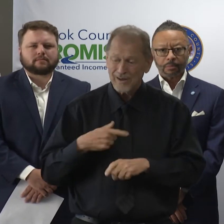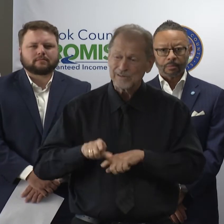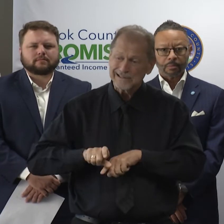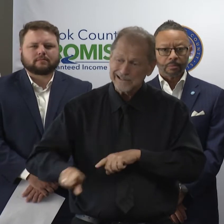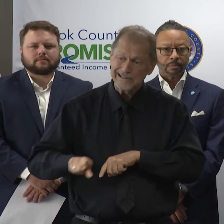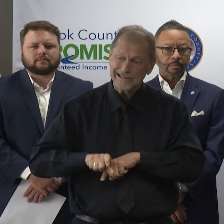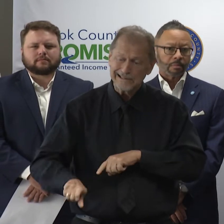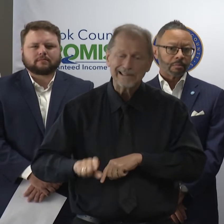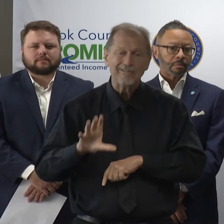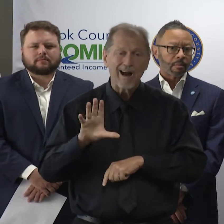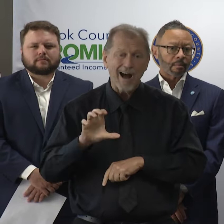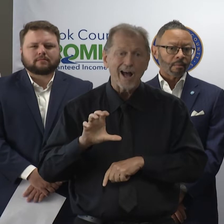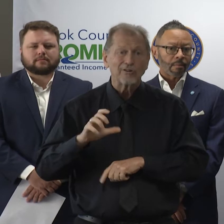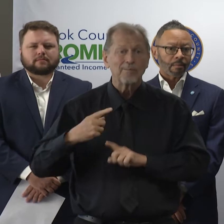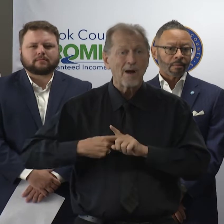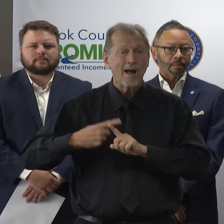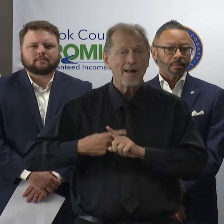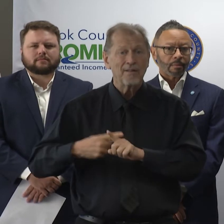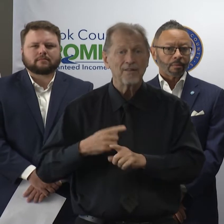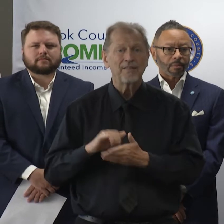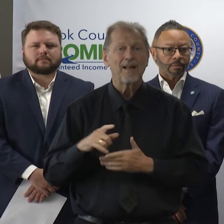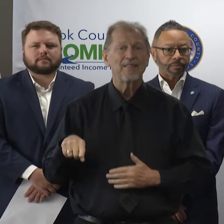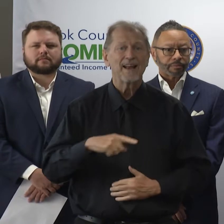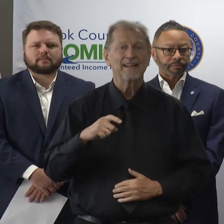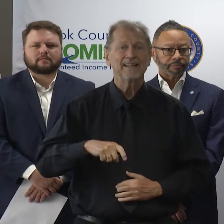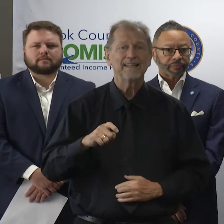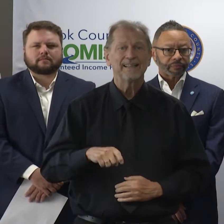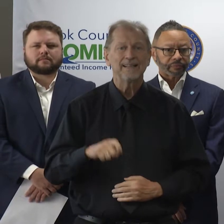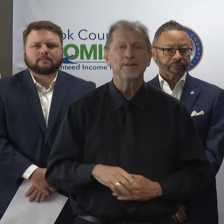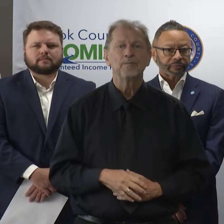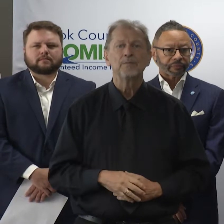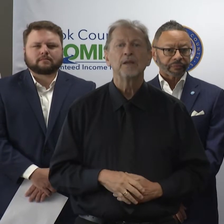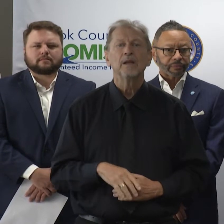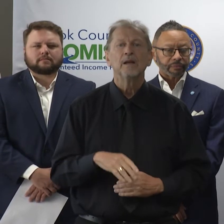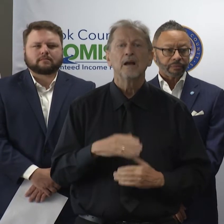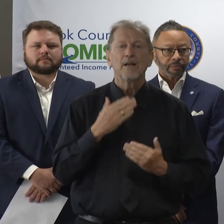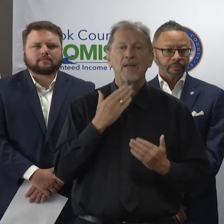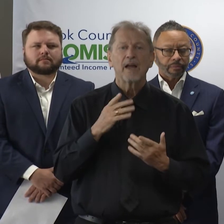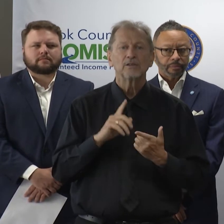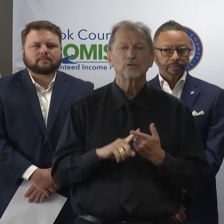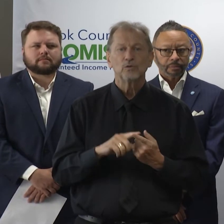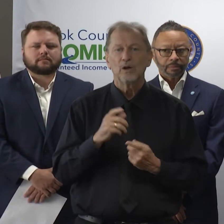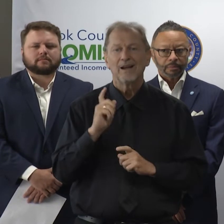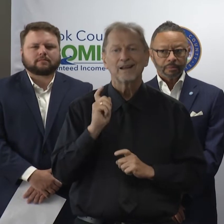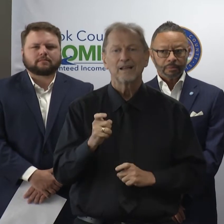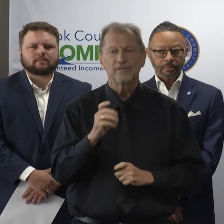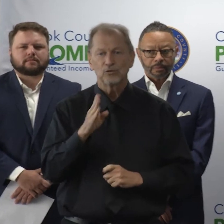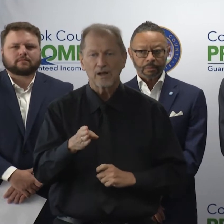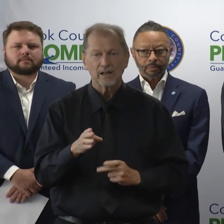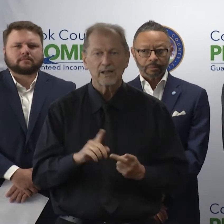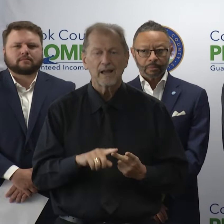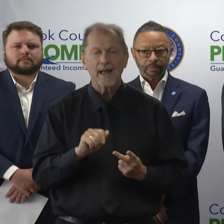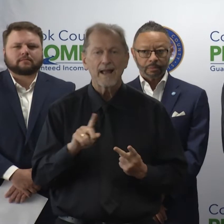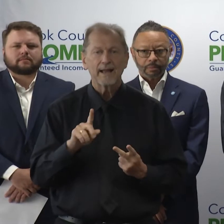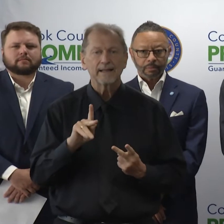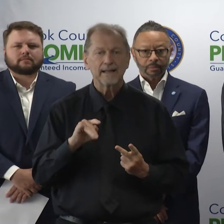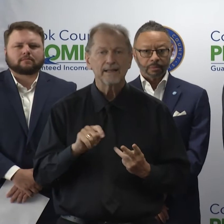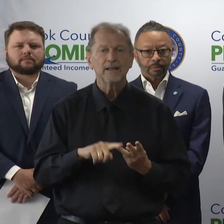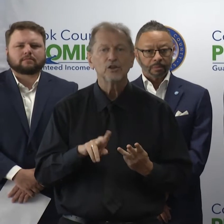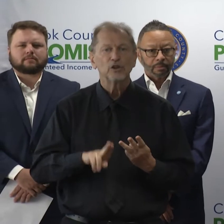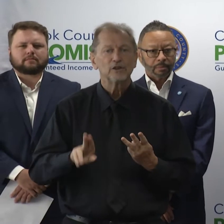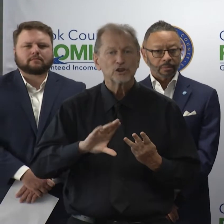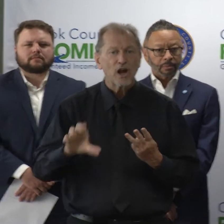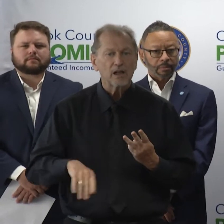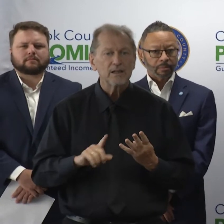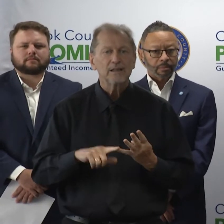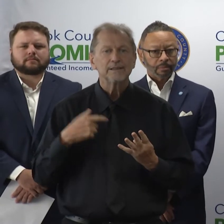who need it most. Thanks to Give Directly, Aid Kit, the University of Chicago, the Spanish